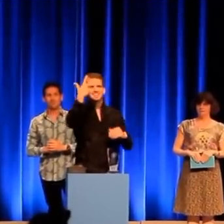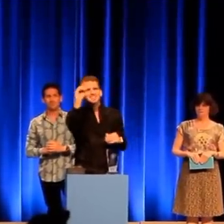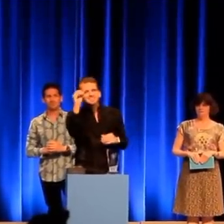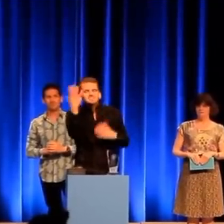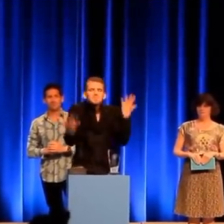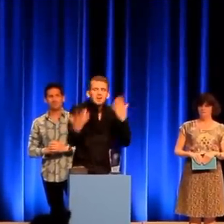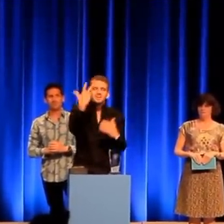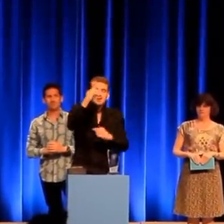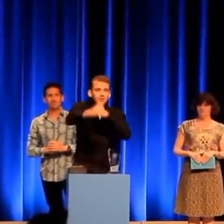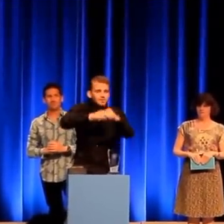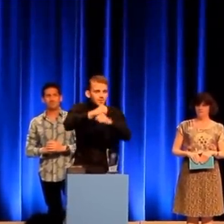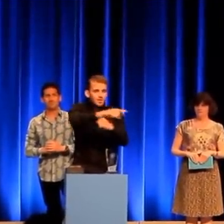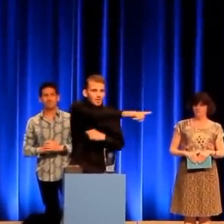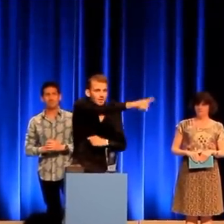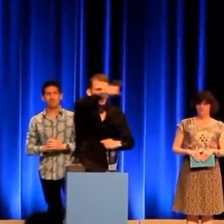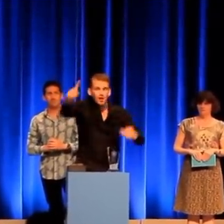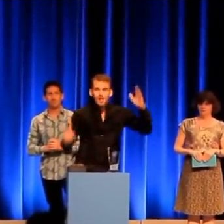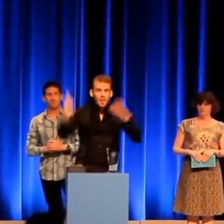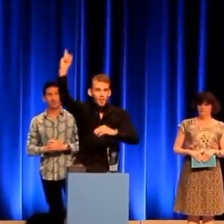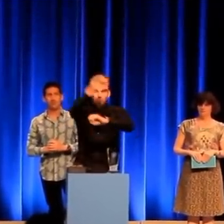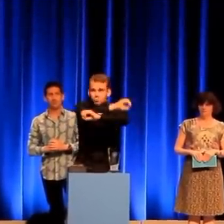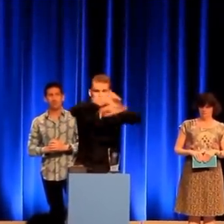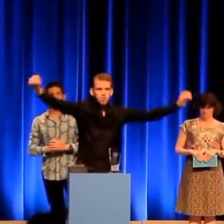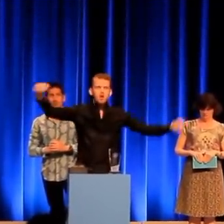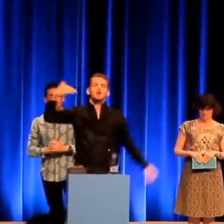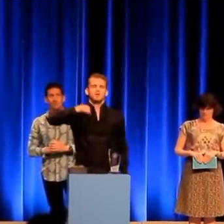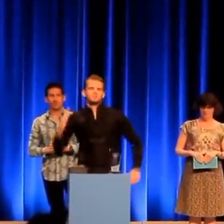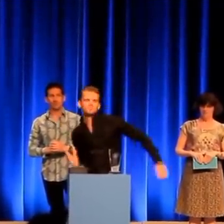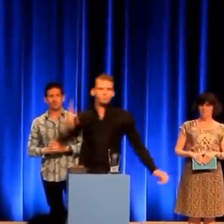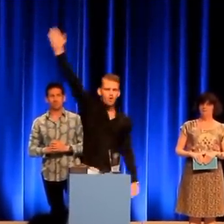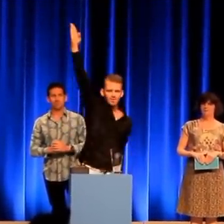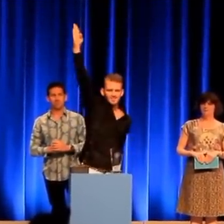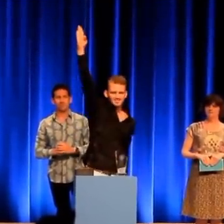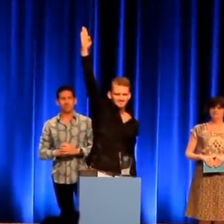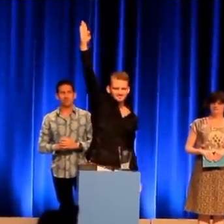aspire to these things. Maybe in 30 years' time, maybe, you